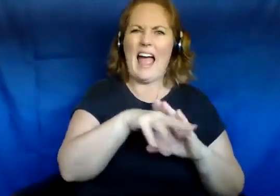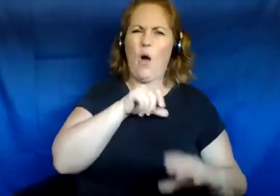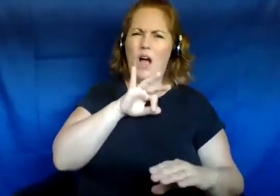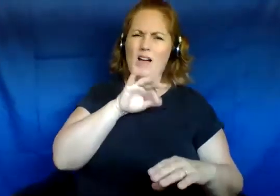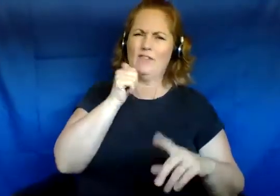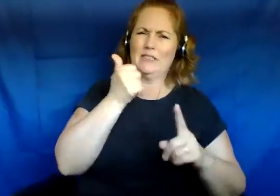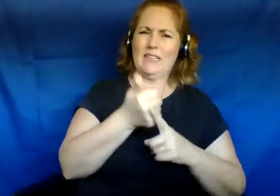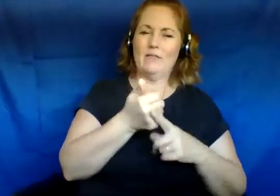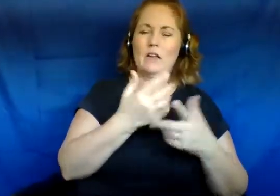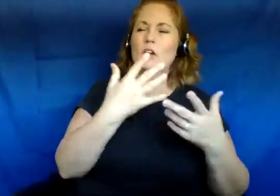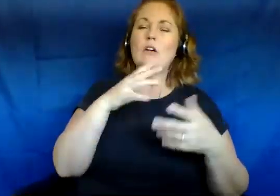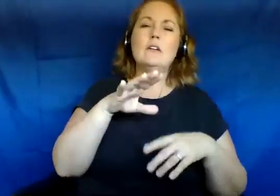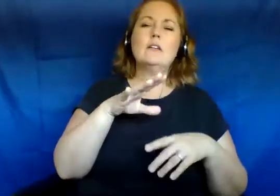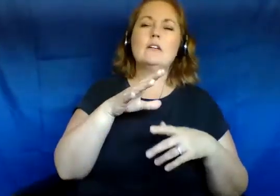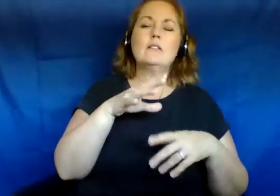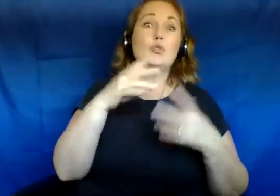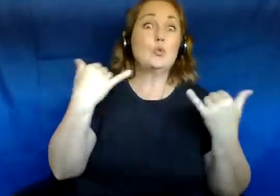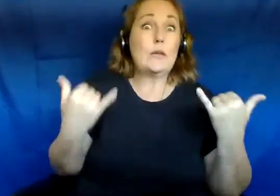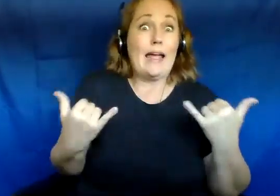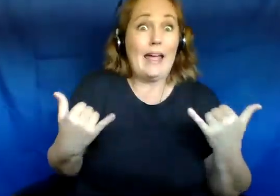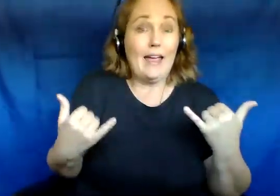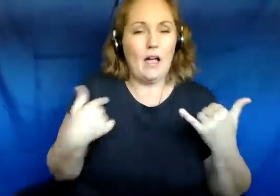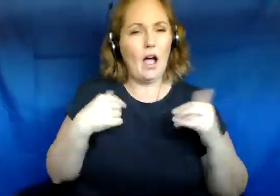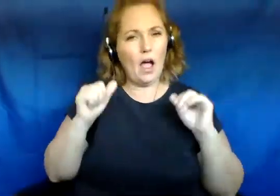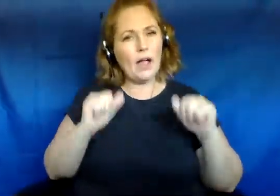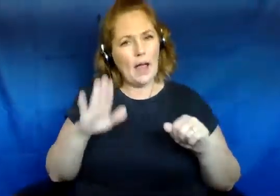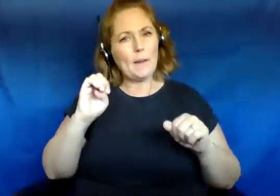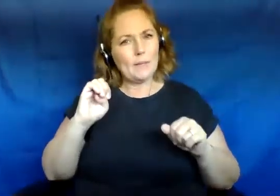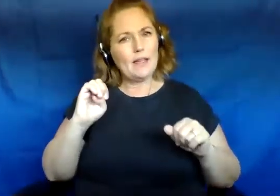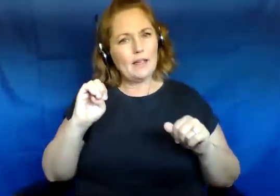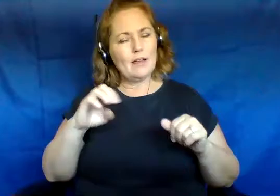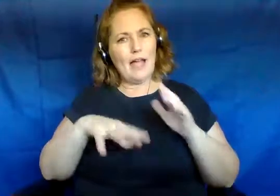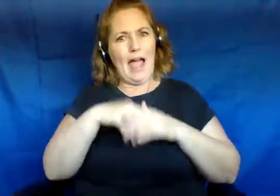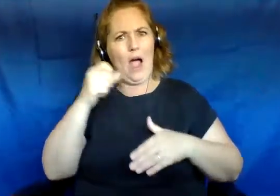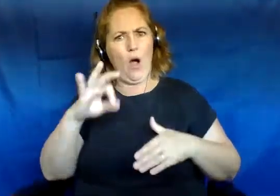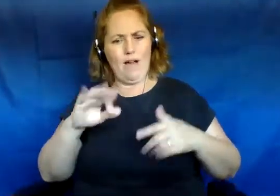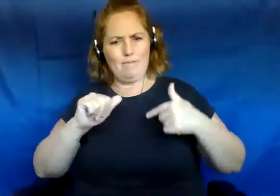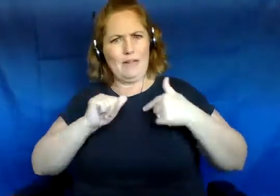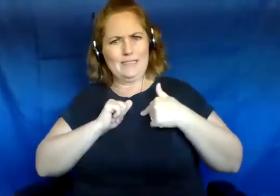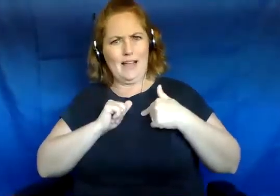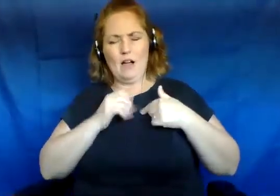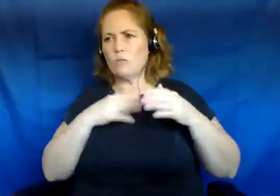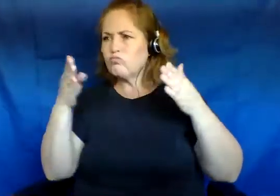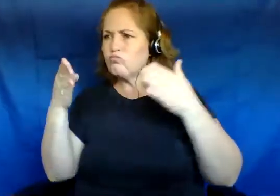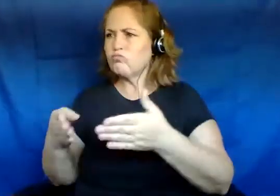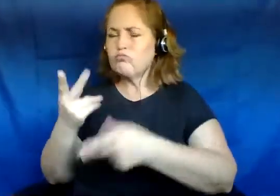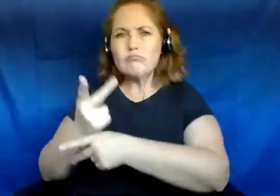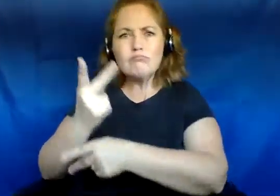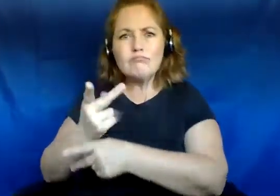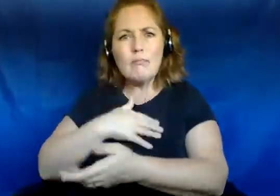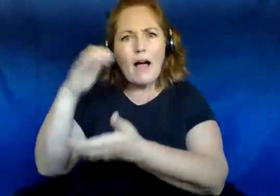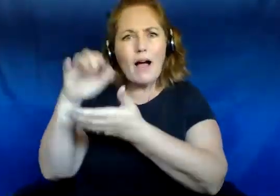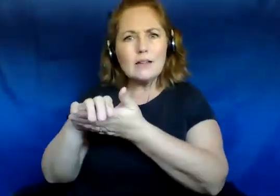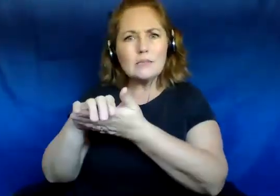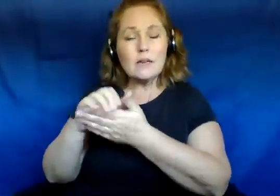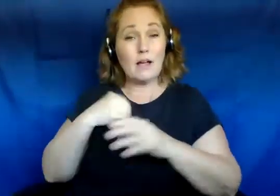self. Today, I can be out of self and be a caregiver for my husband. I